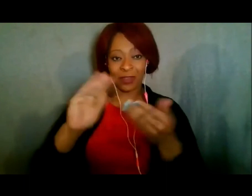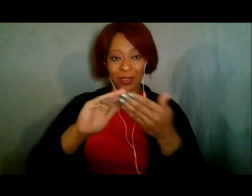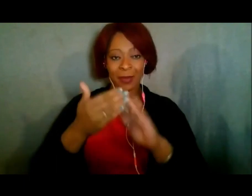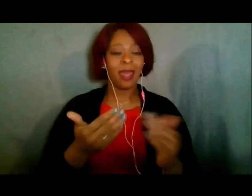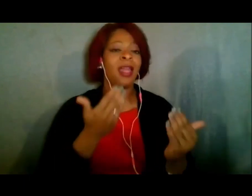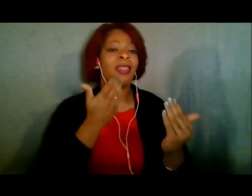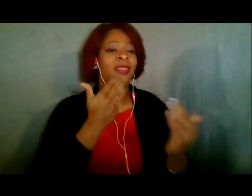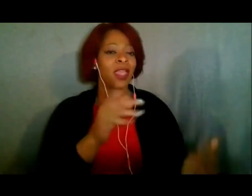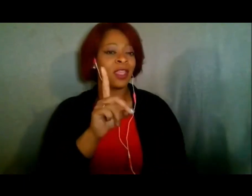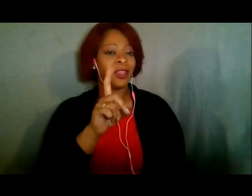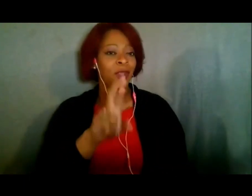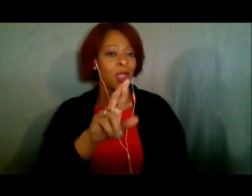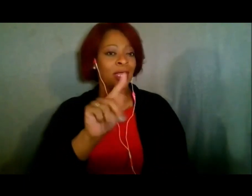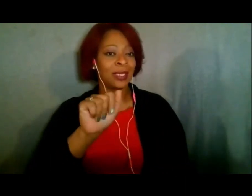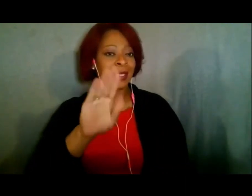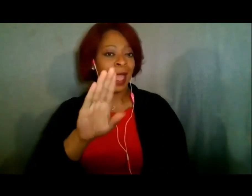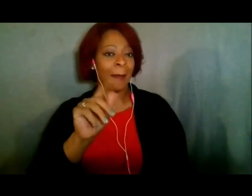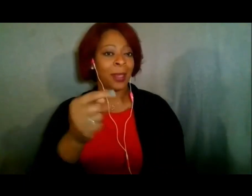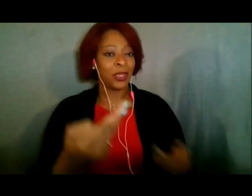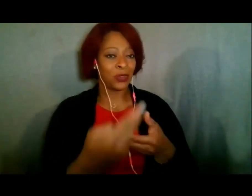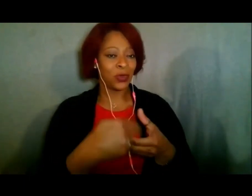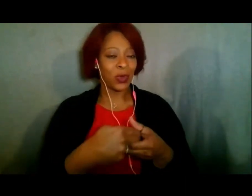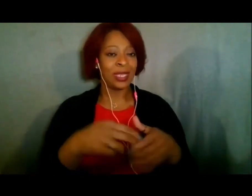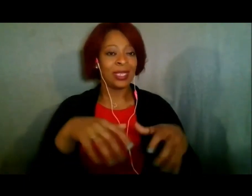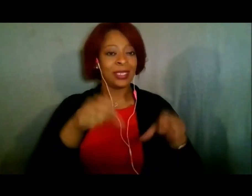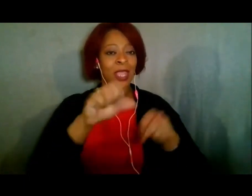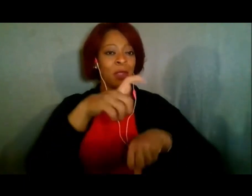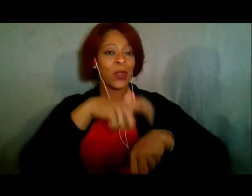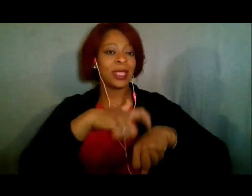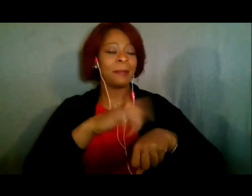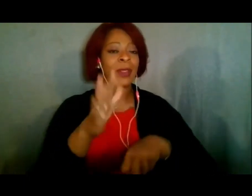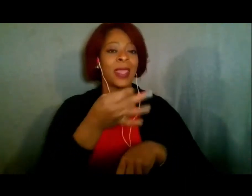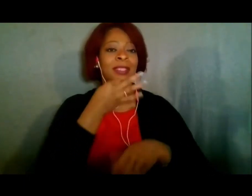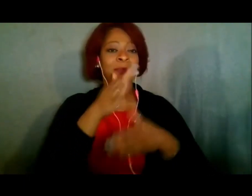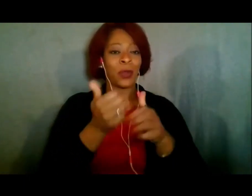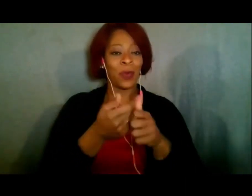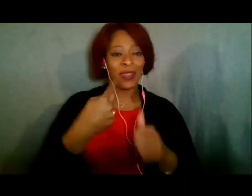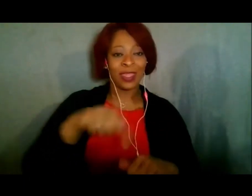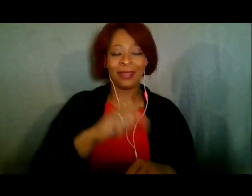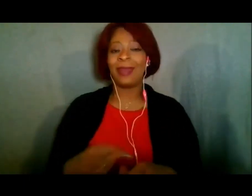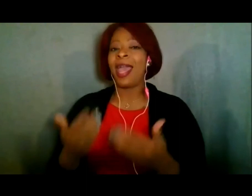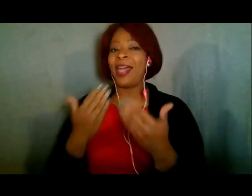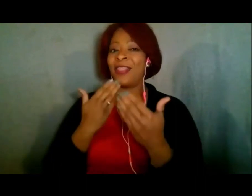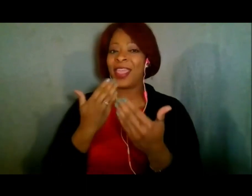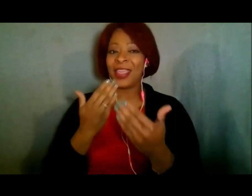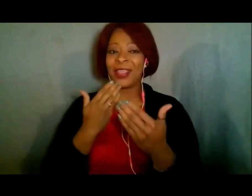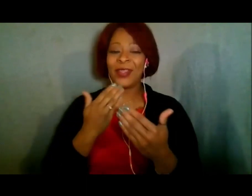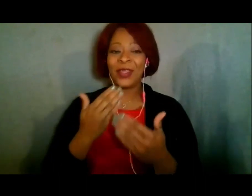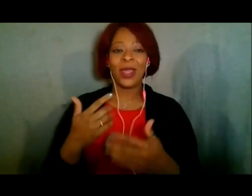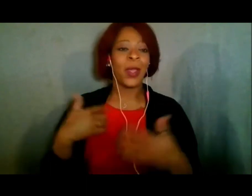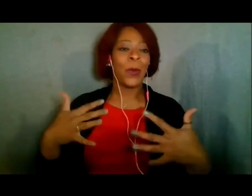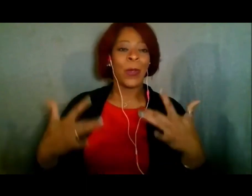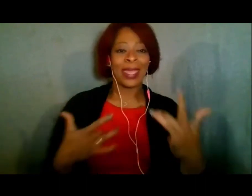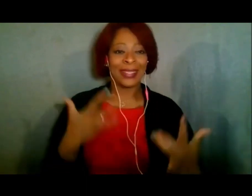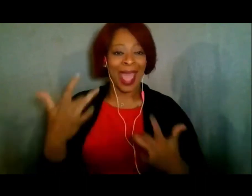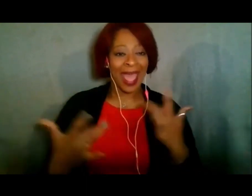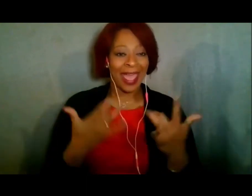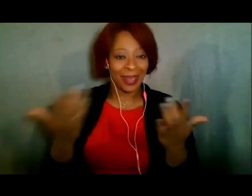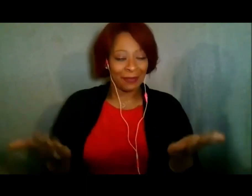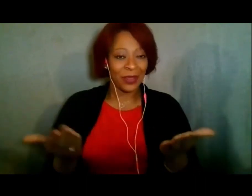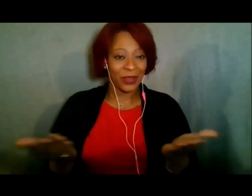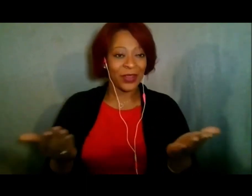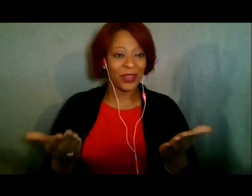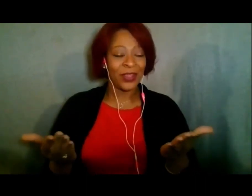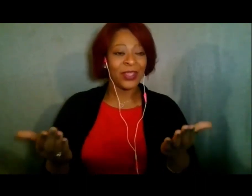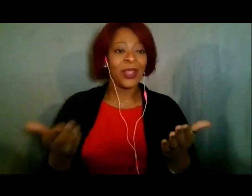you, Dr. Talbot, for joining us and for giving us this time and your expertise. Well, thank you. I'm so excited to be here. And